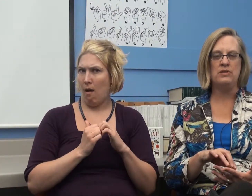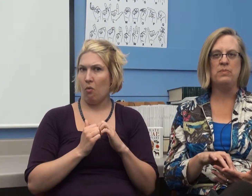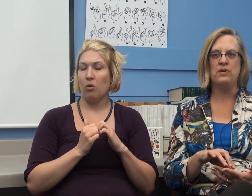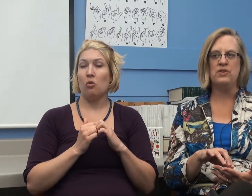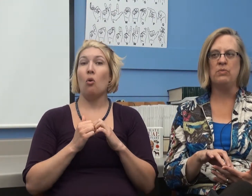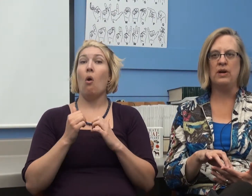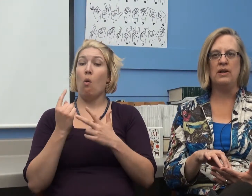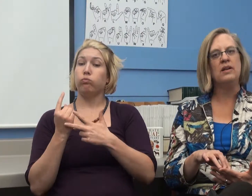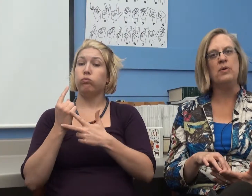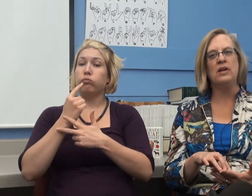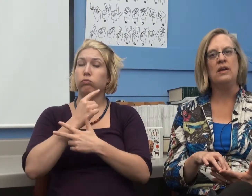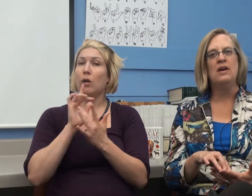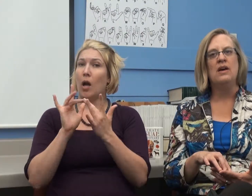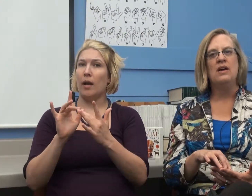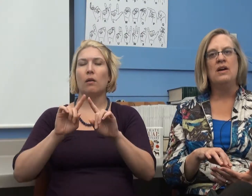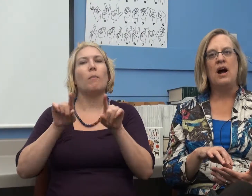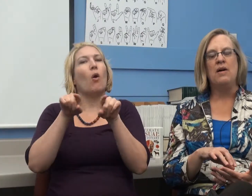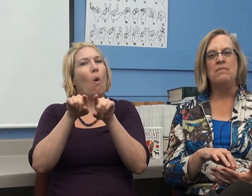with interpreters that are working in the community.